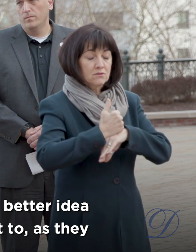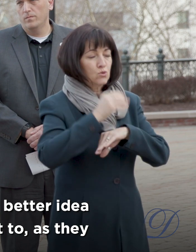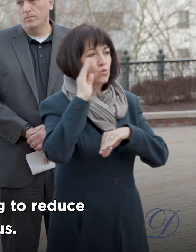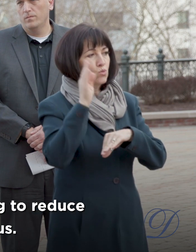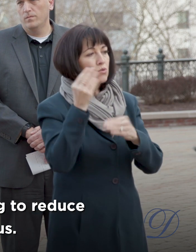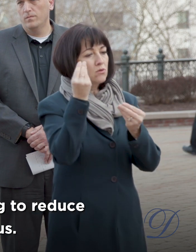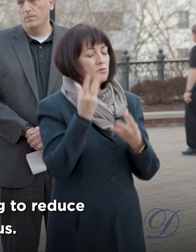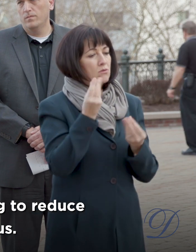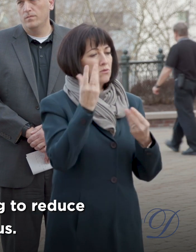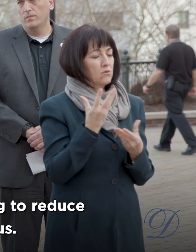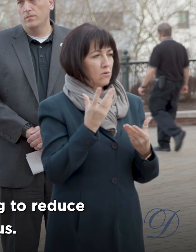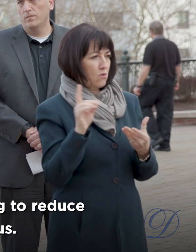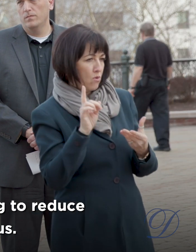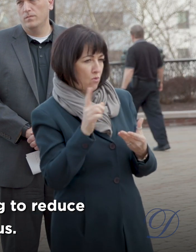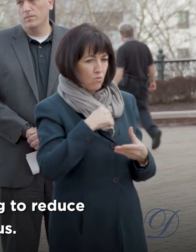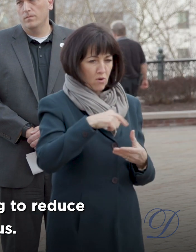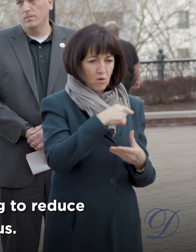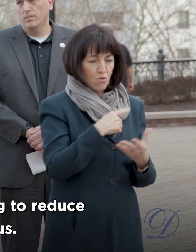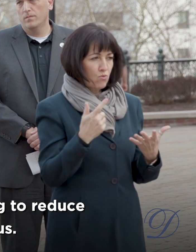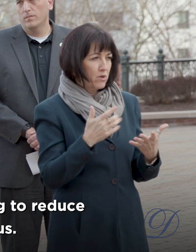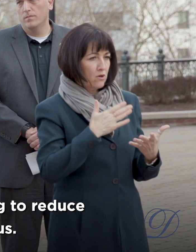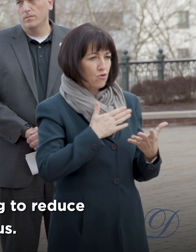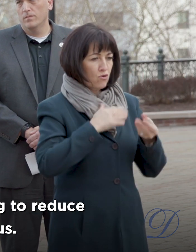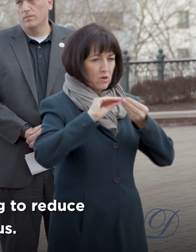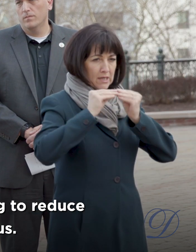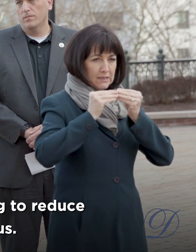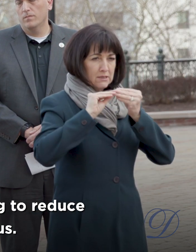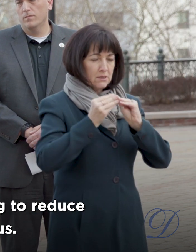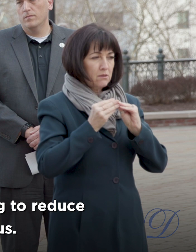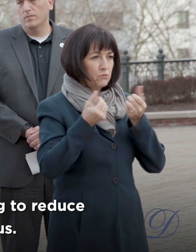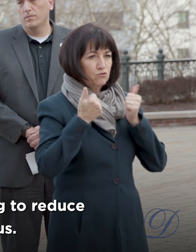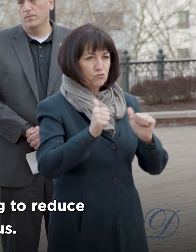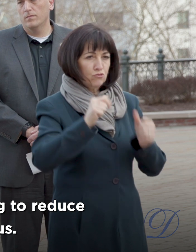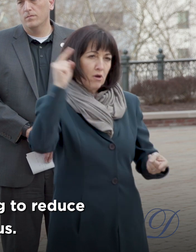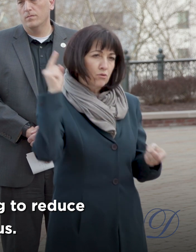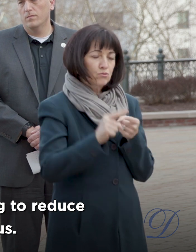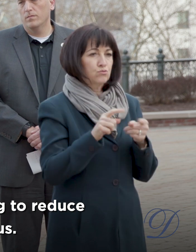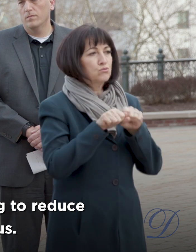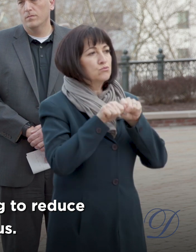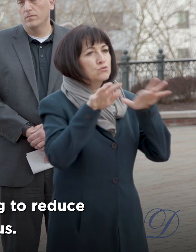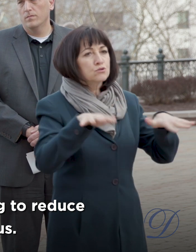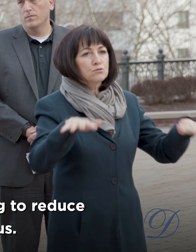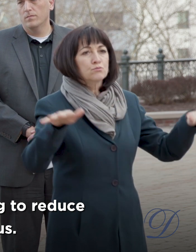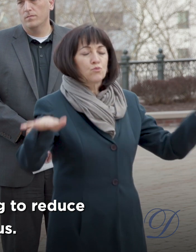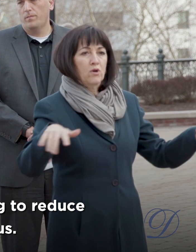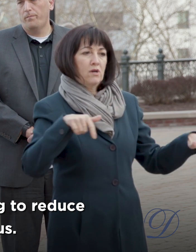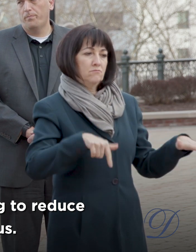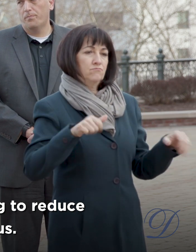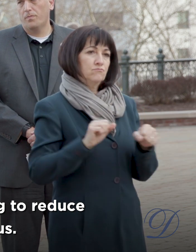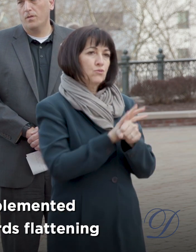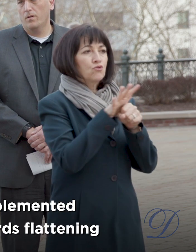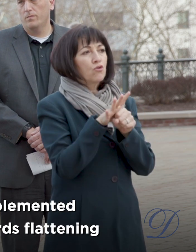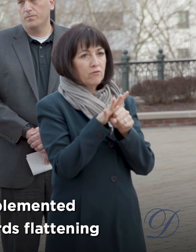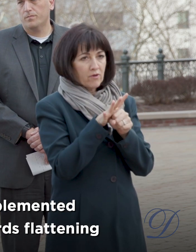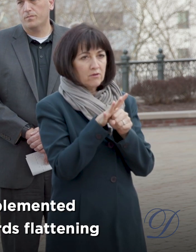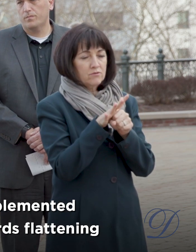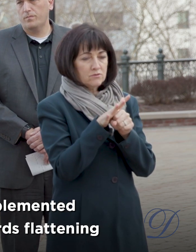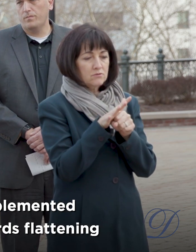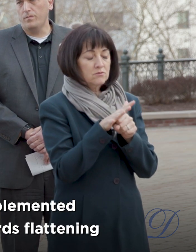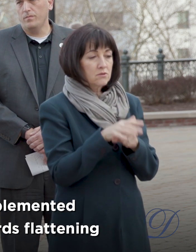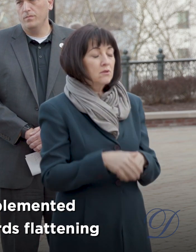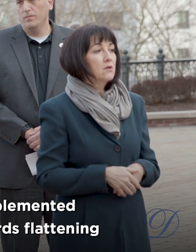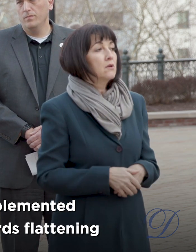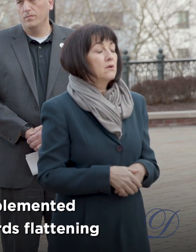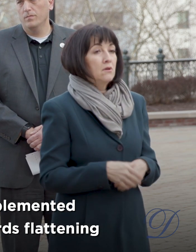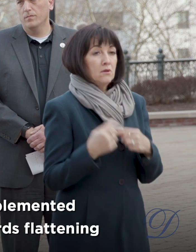as they say, flatten the curve, meaning to reduce the spread of this virus. All the